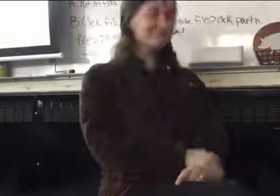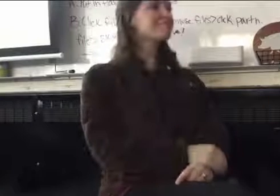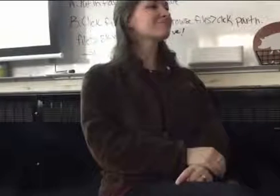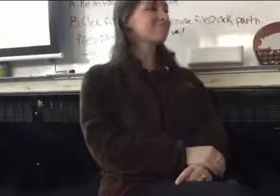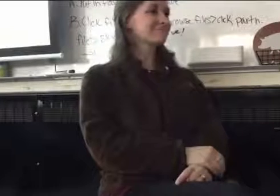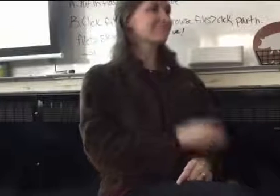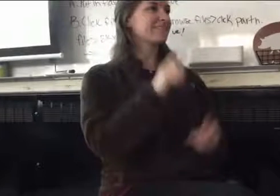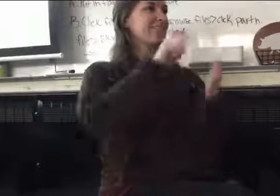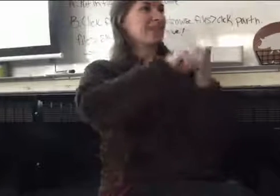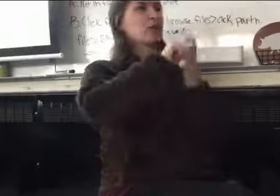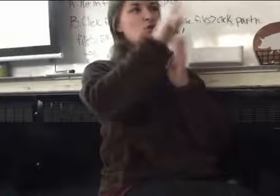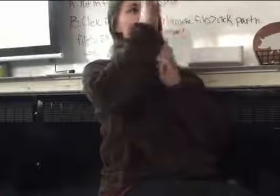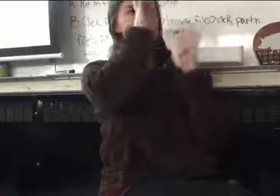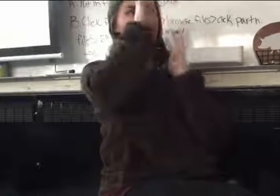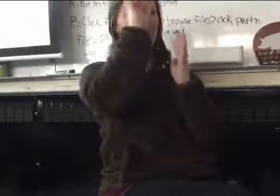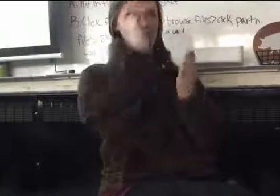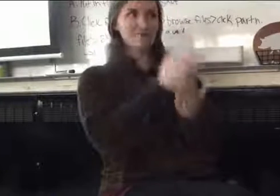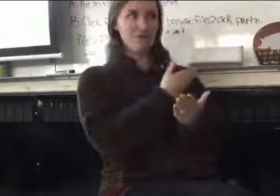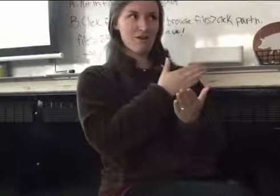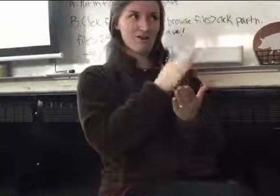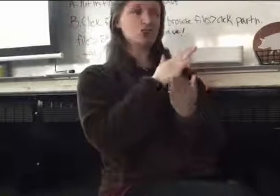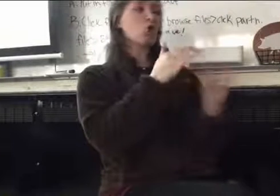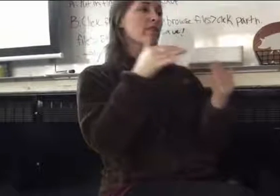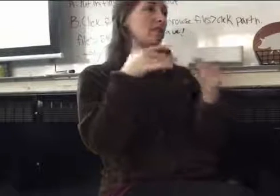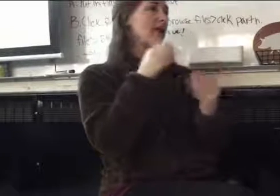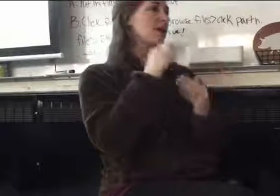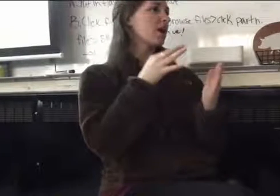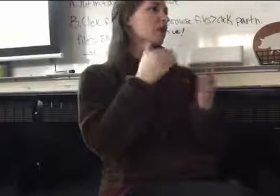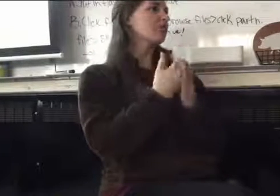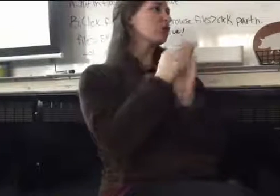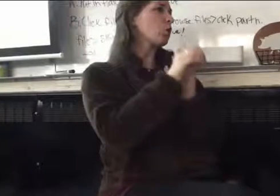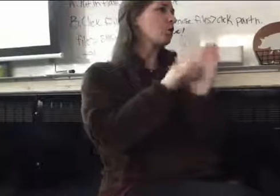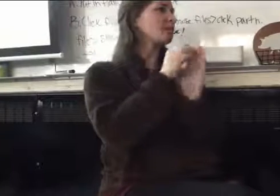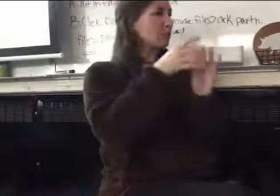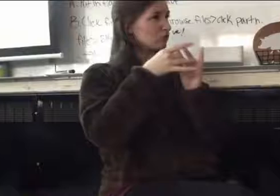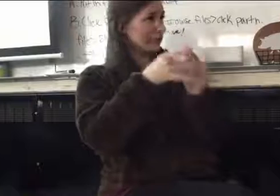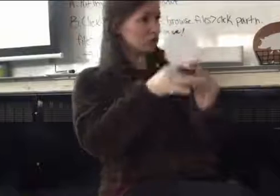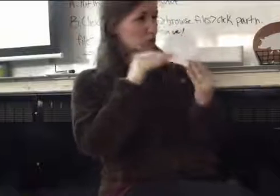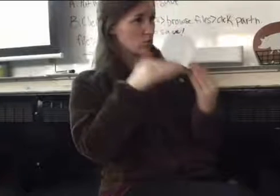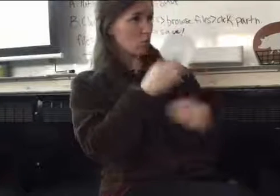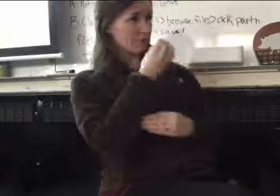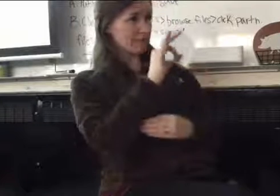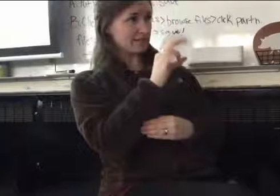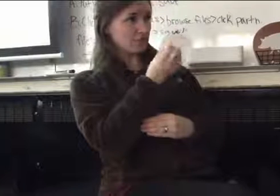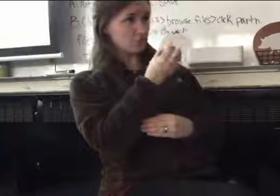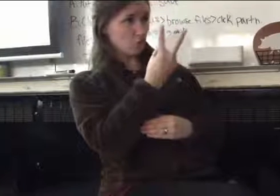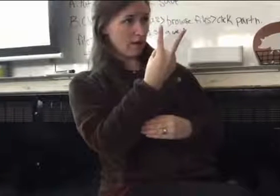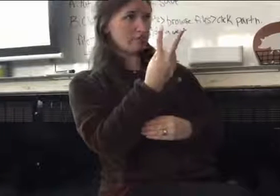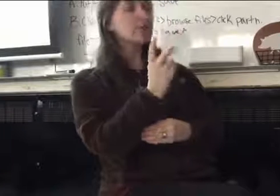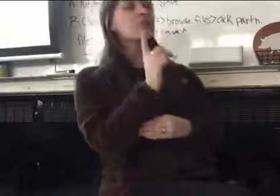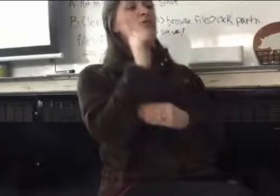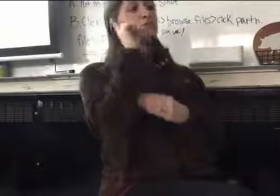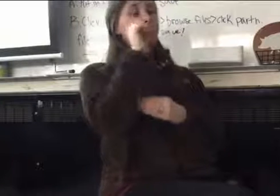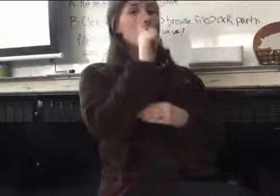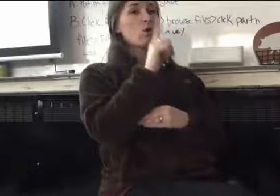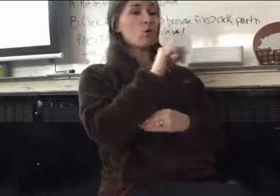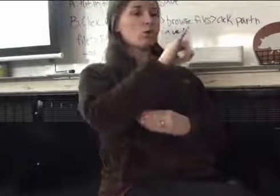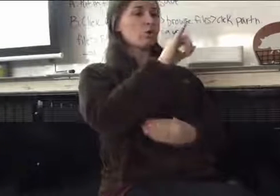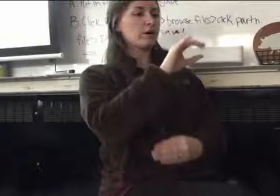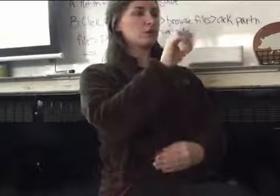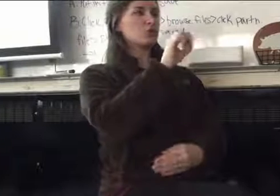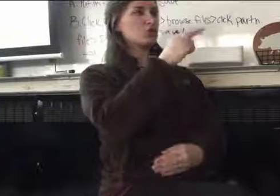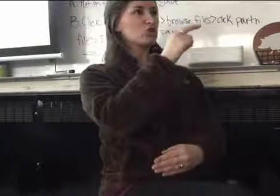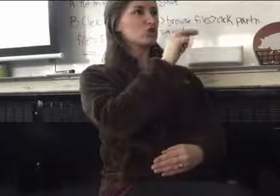Okay? So, the Battle of New Orleans, as you know, was like about the War of 1812. Johnny Horton does a ton of